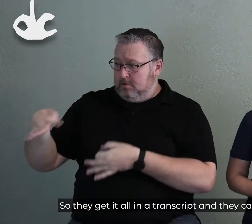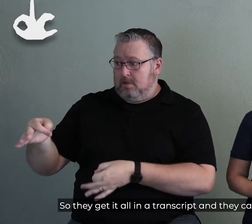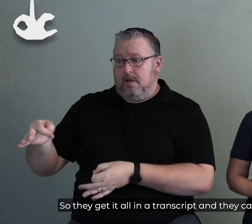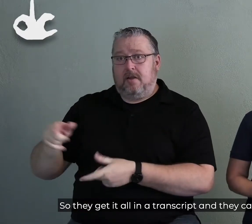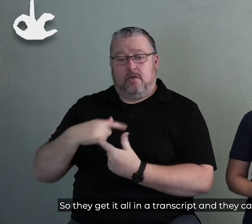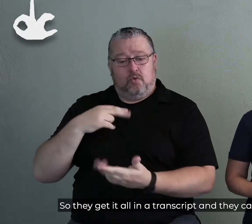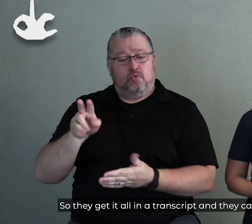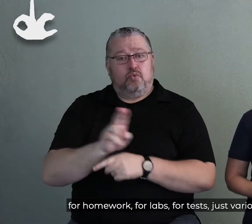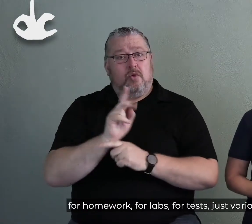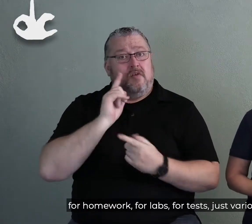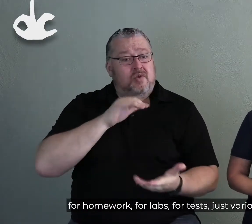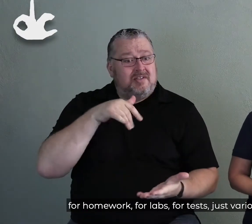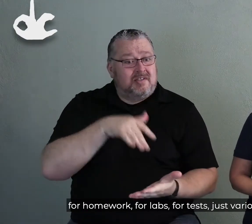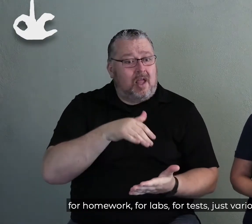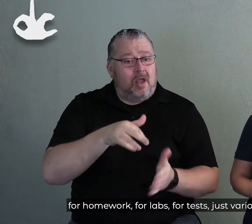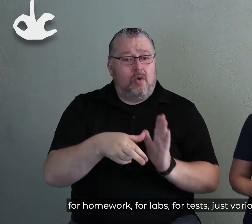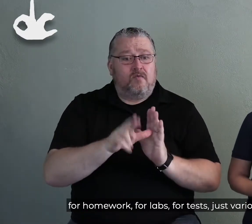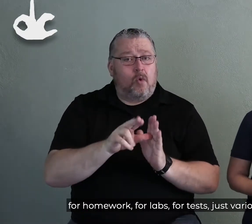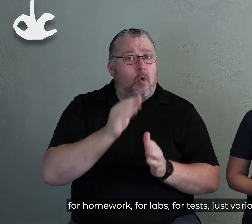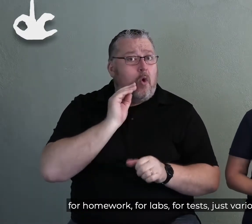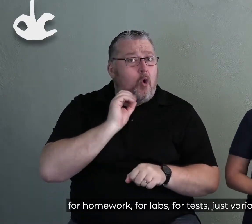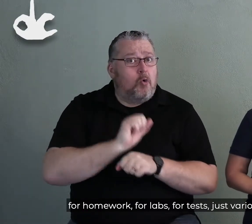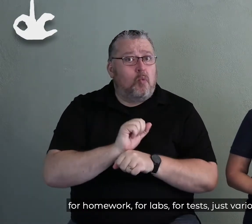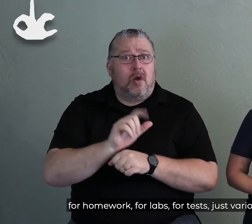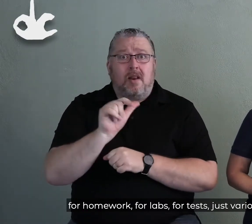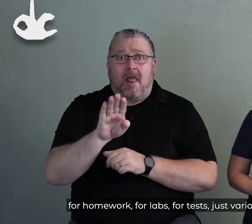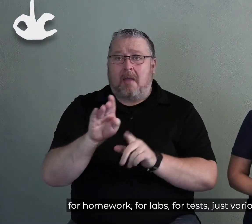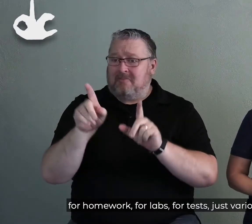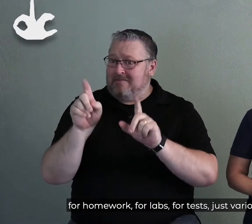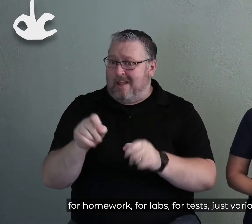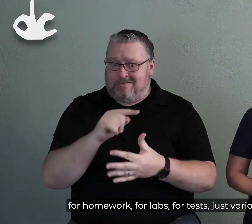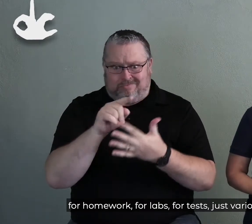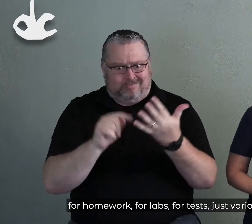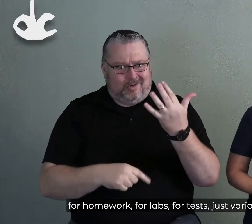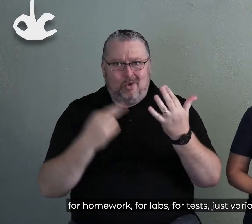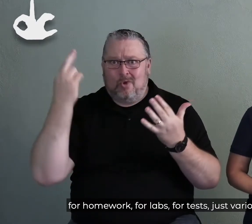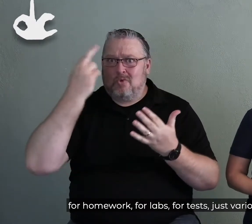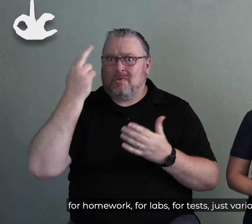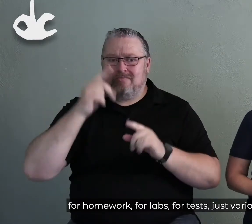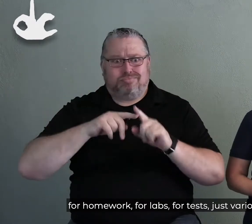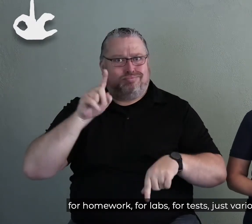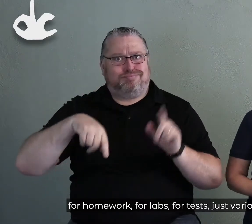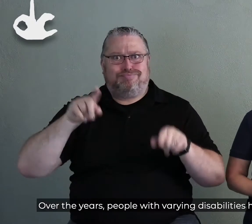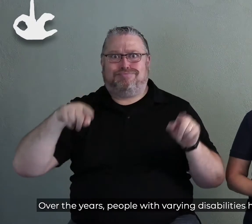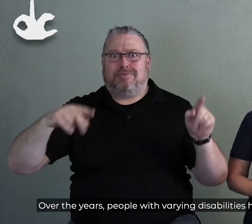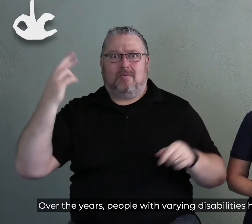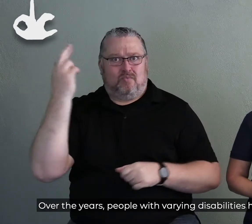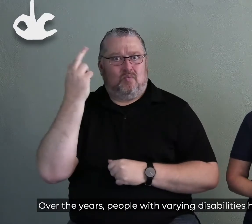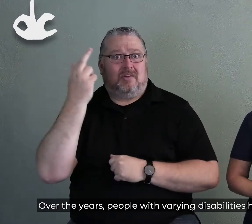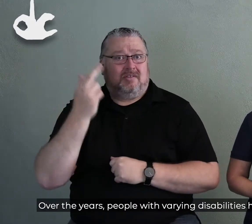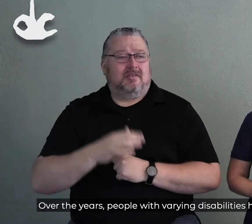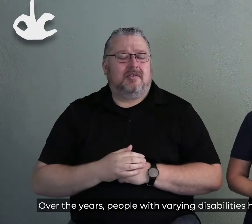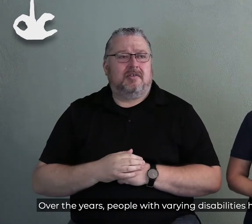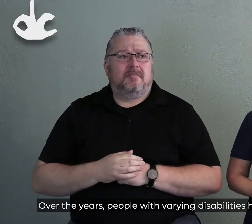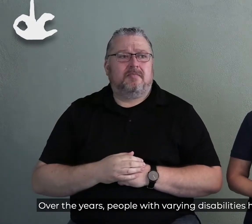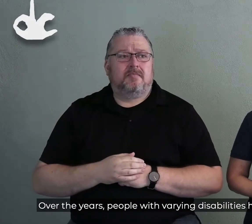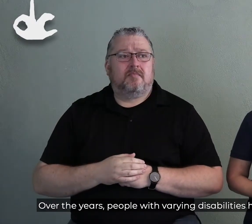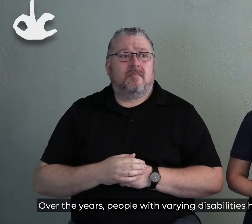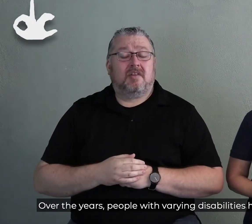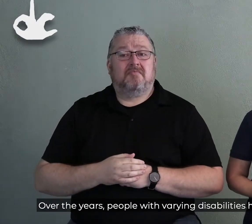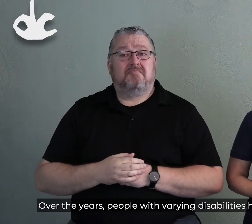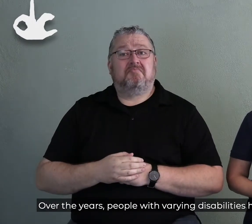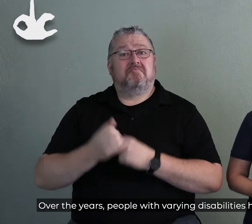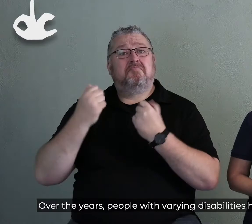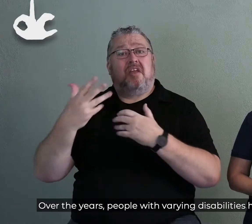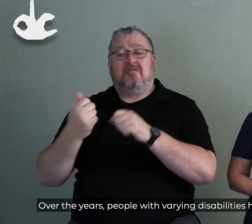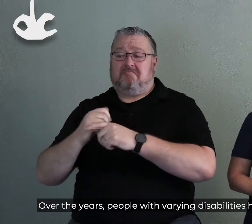for review, for homework, for labs, for tests, just various different things. Over the